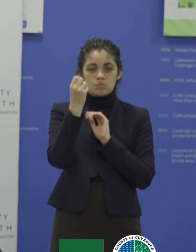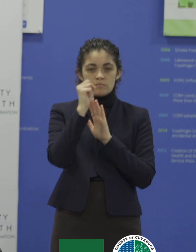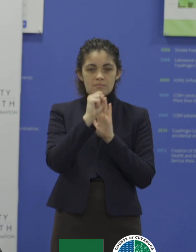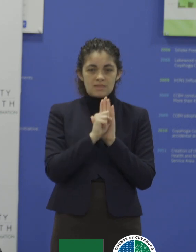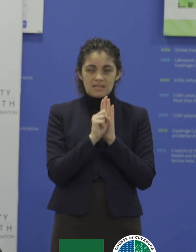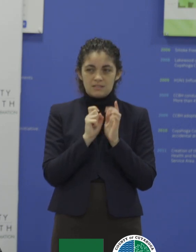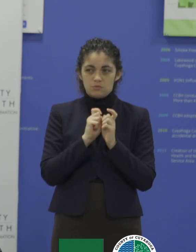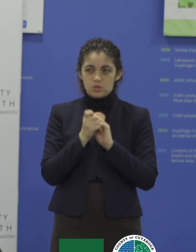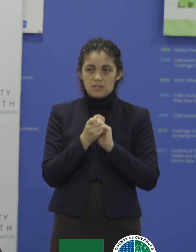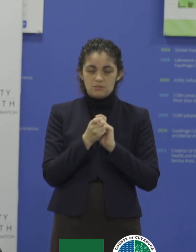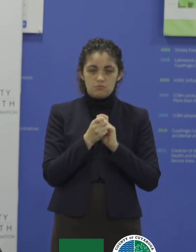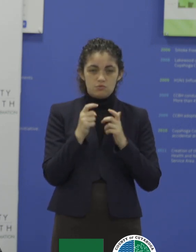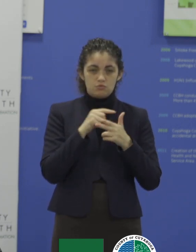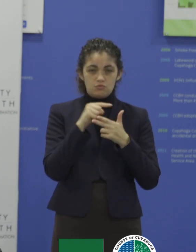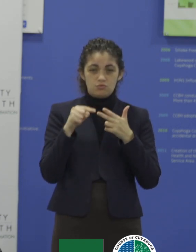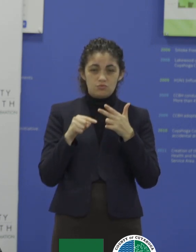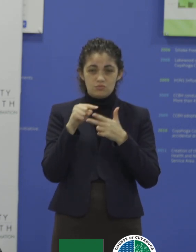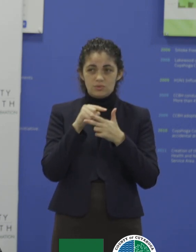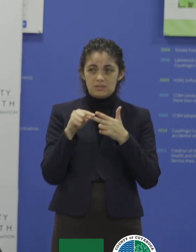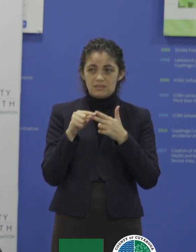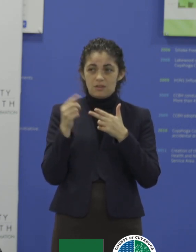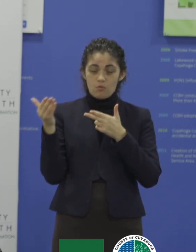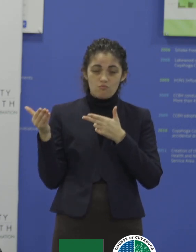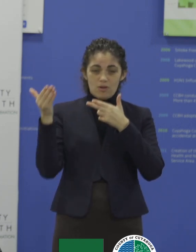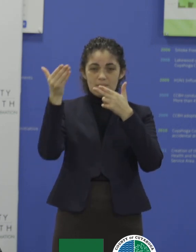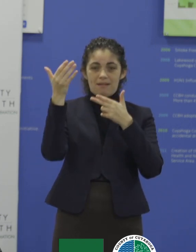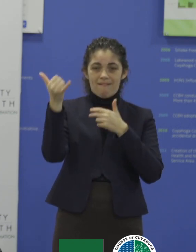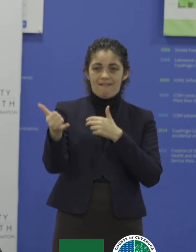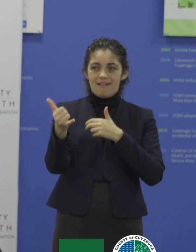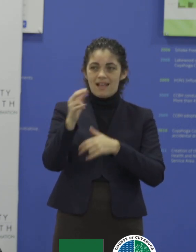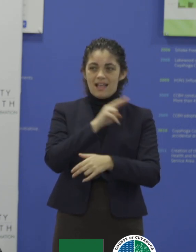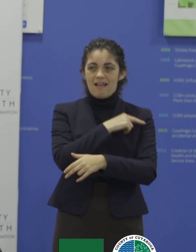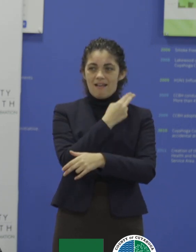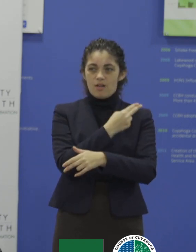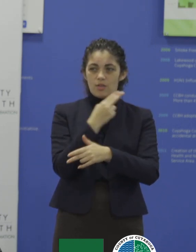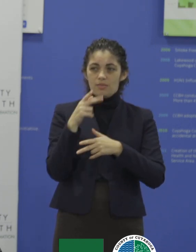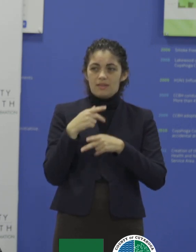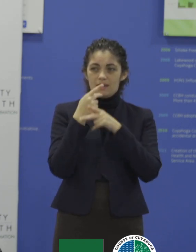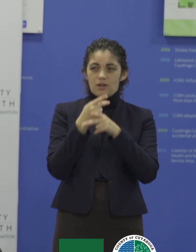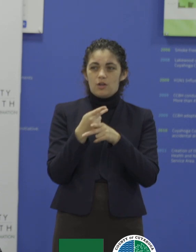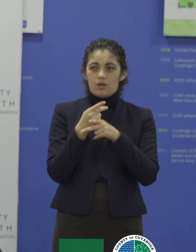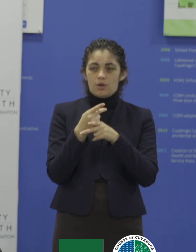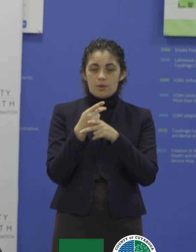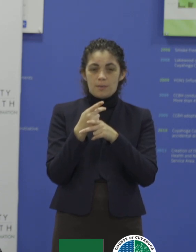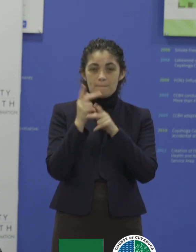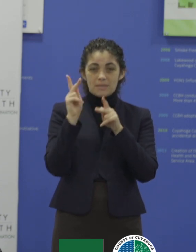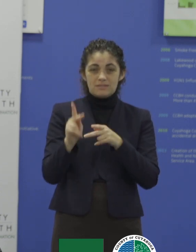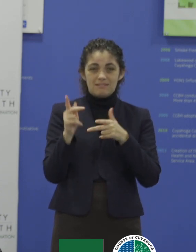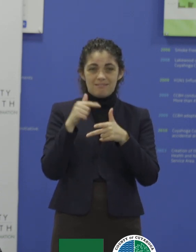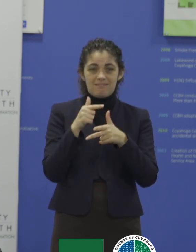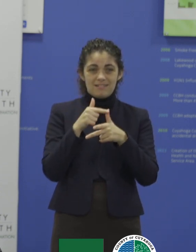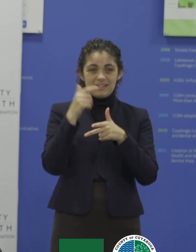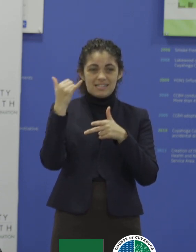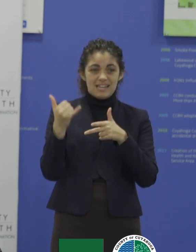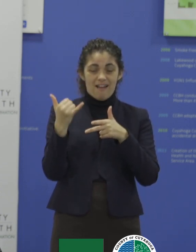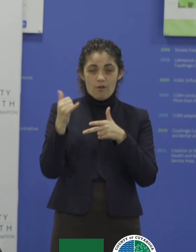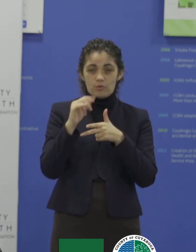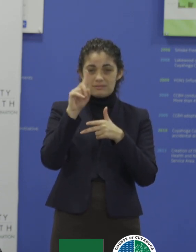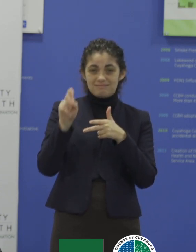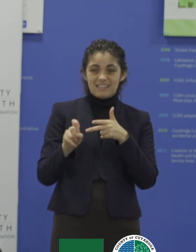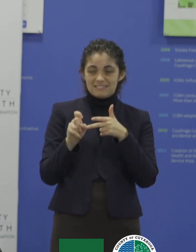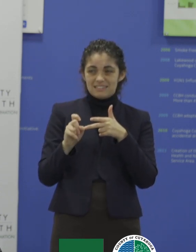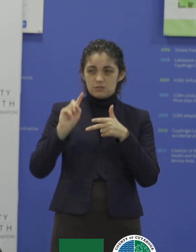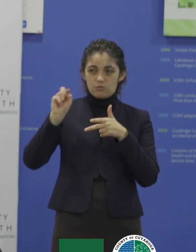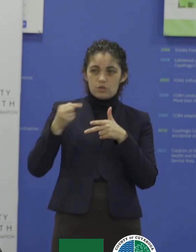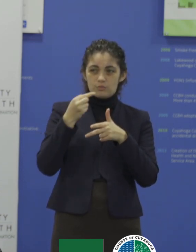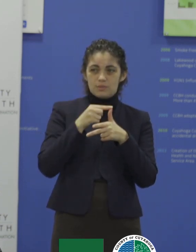changed tiering for testing and recommended that healthcare providers be a top tier for testing, or healthcare workers.